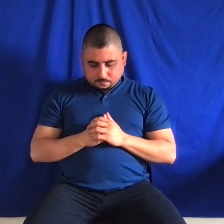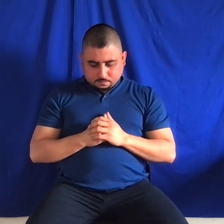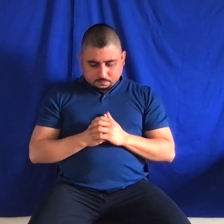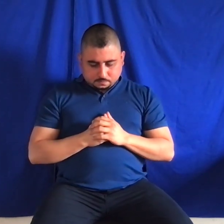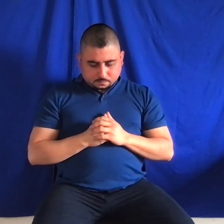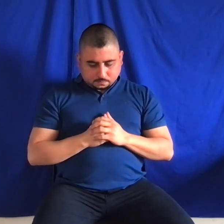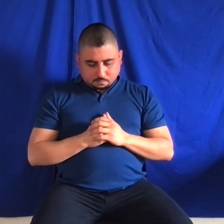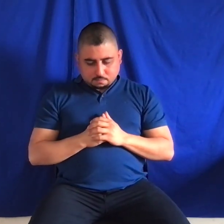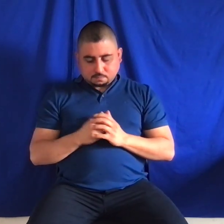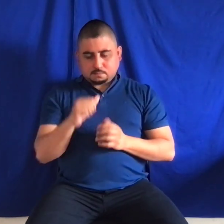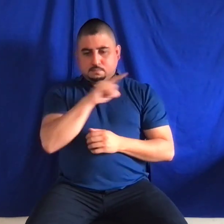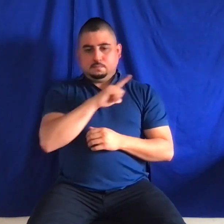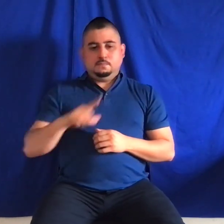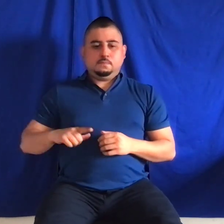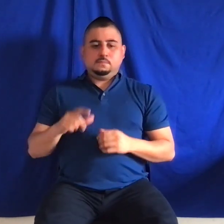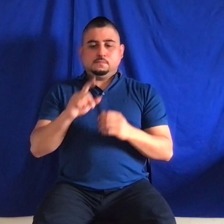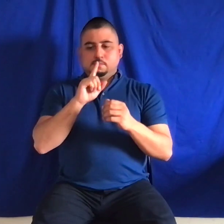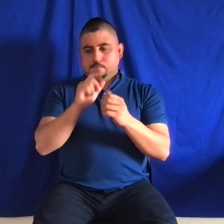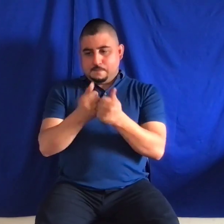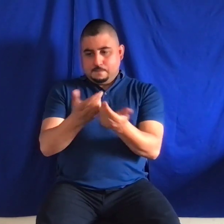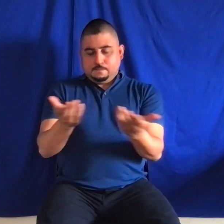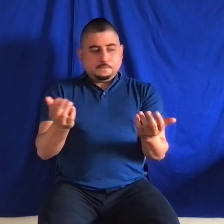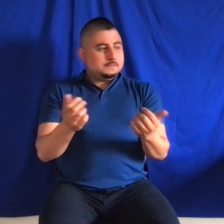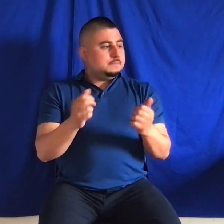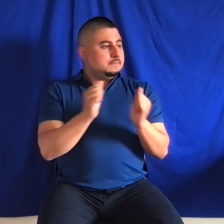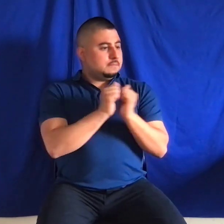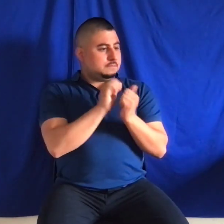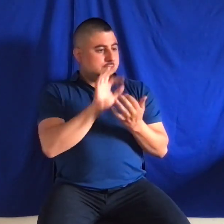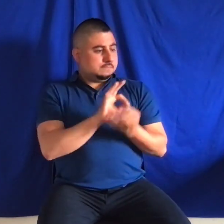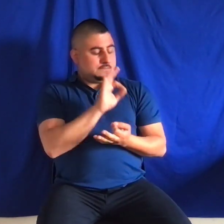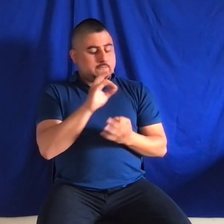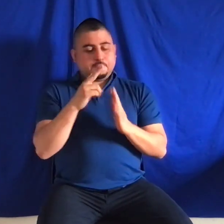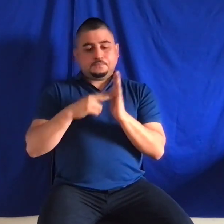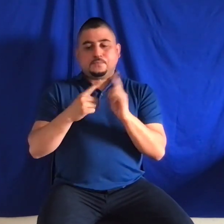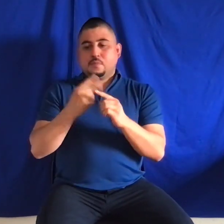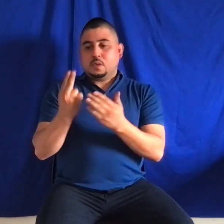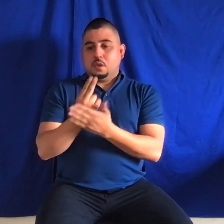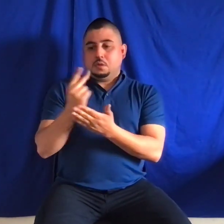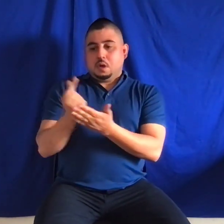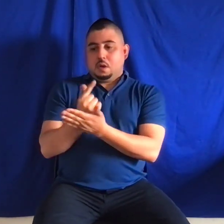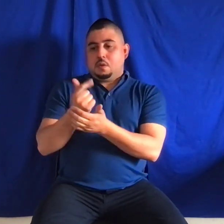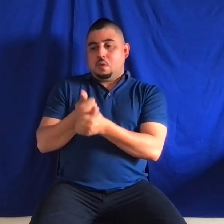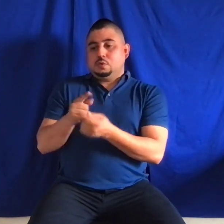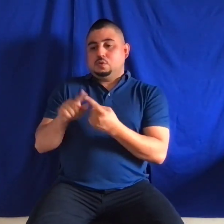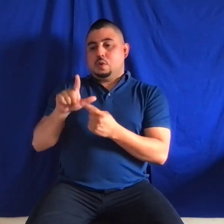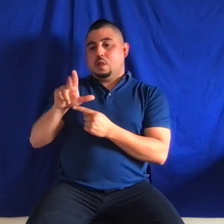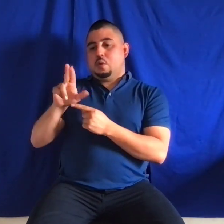The Lord be with you. And with your spirit. A reading from the Holy Gospel according to Luke.